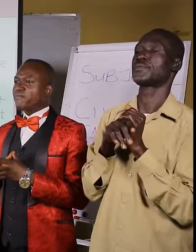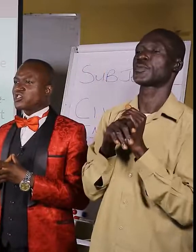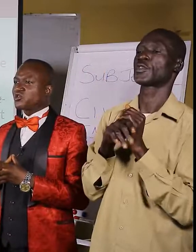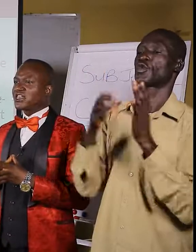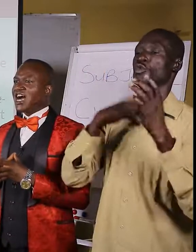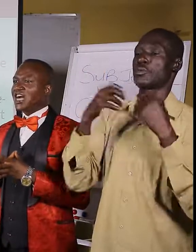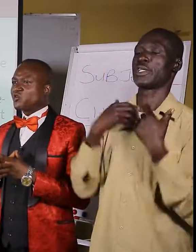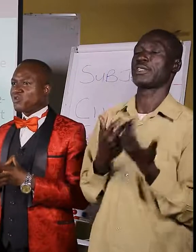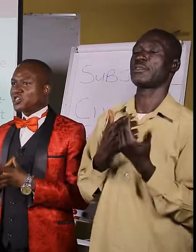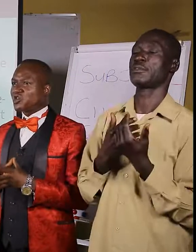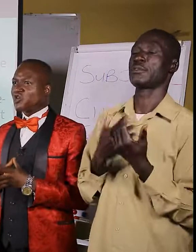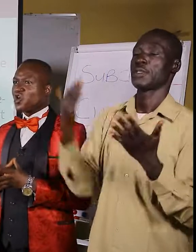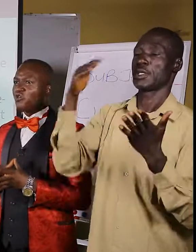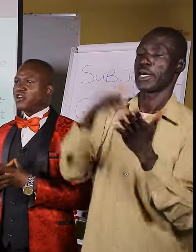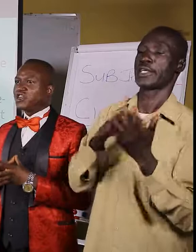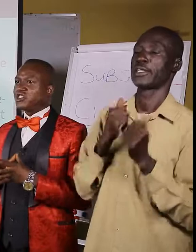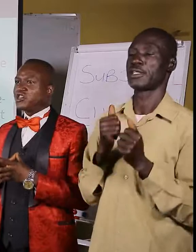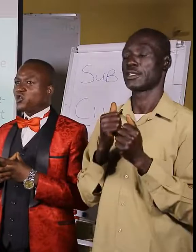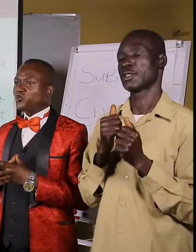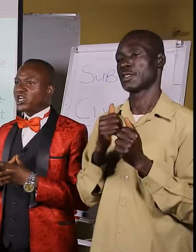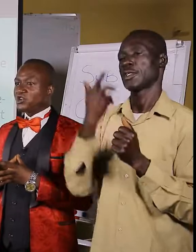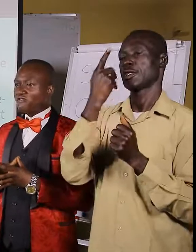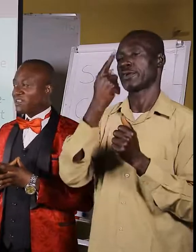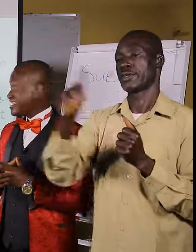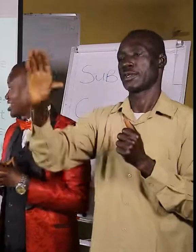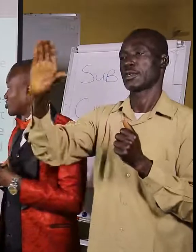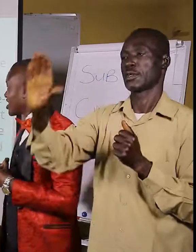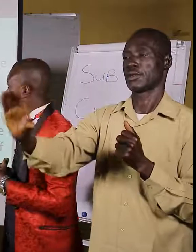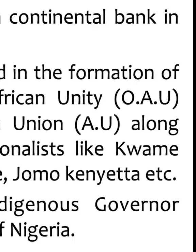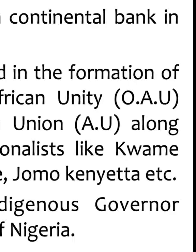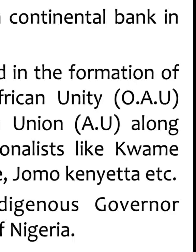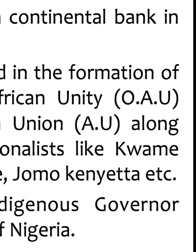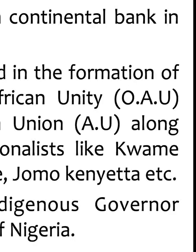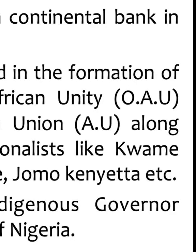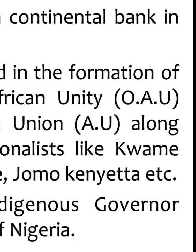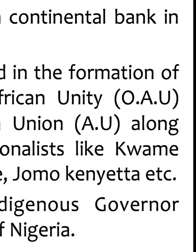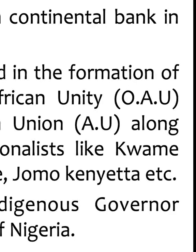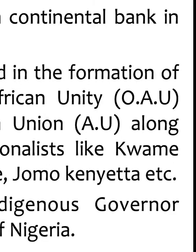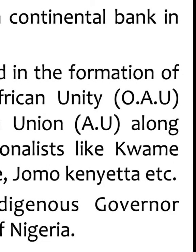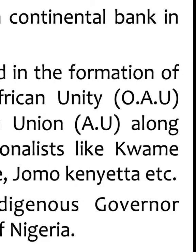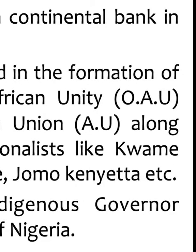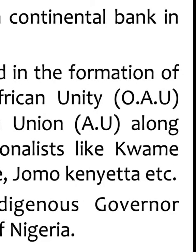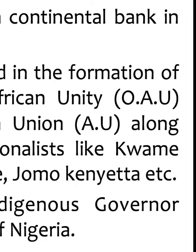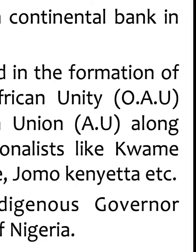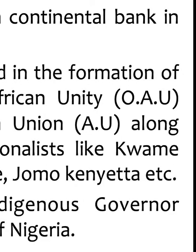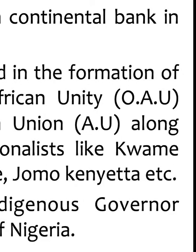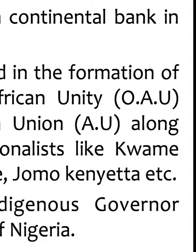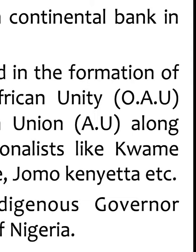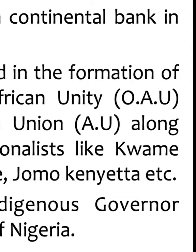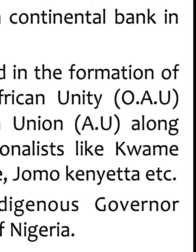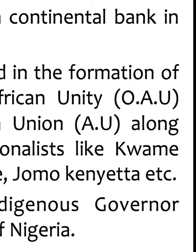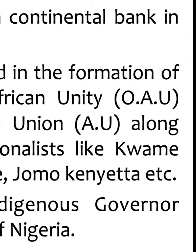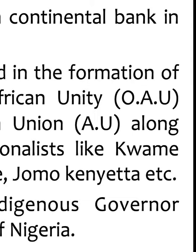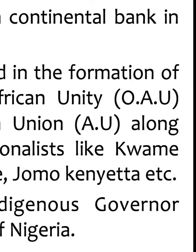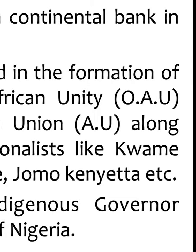the oppression and domination of the colonial government in Nigeria. Next, he founded the